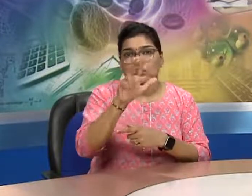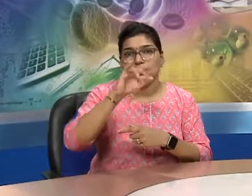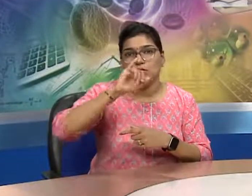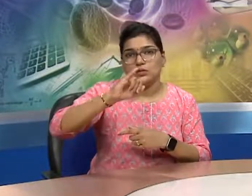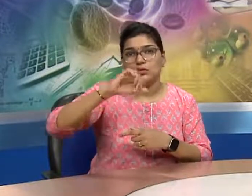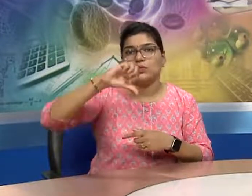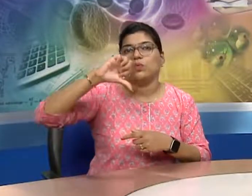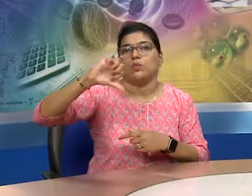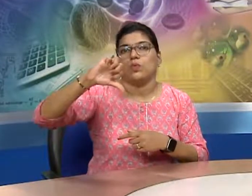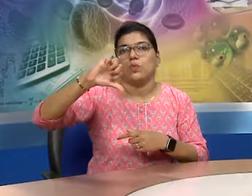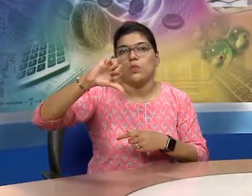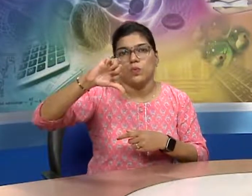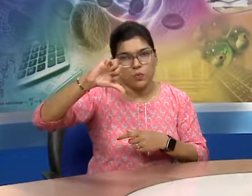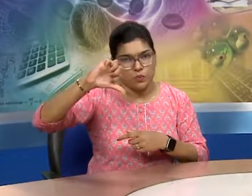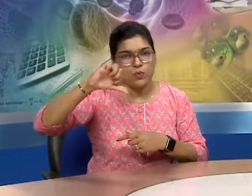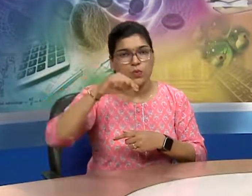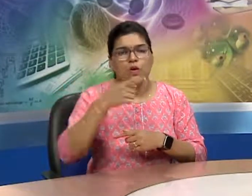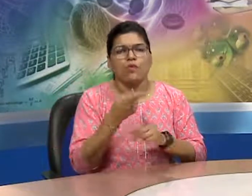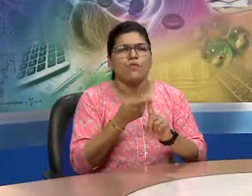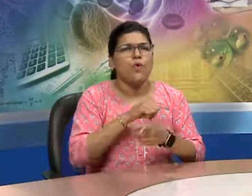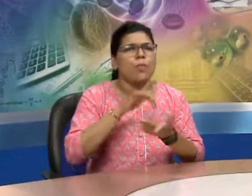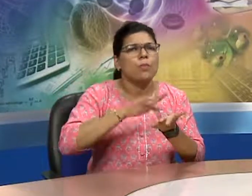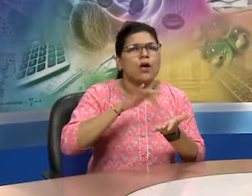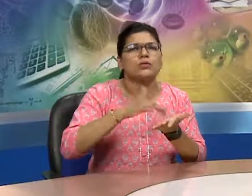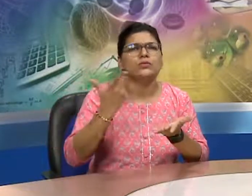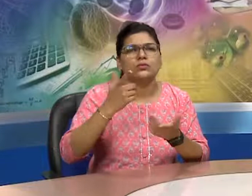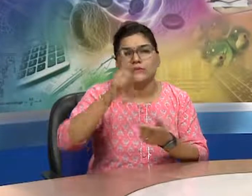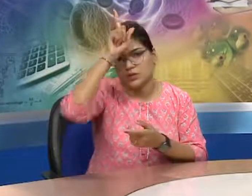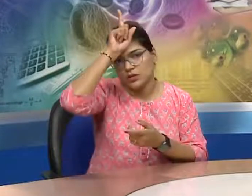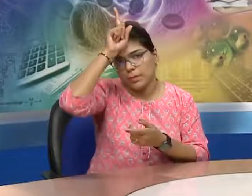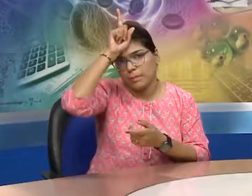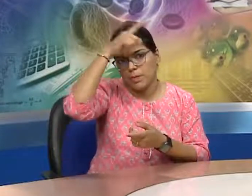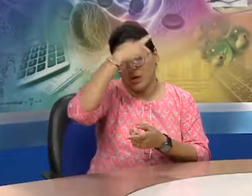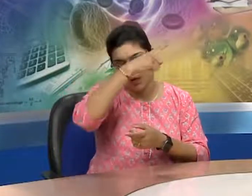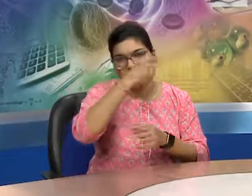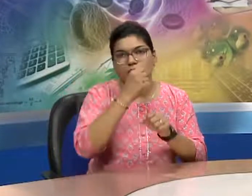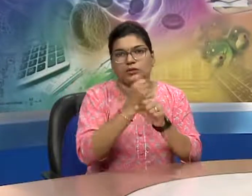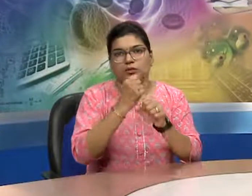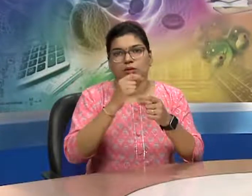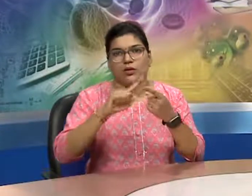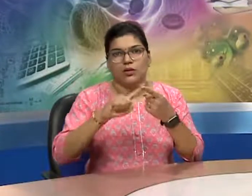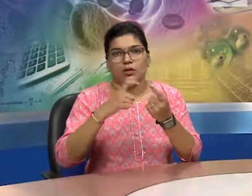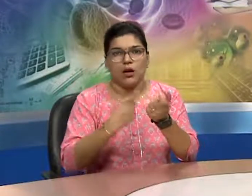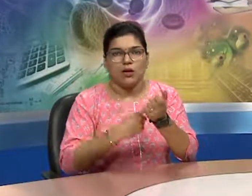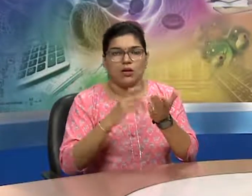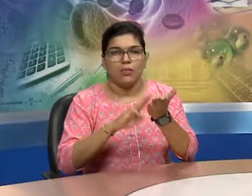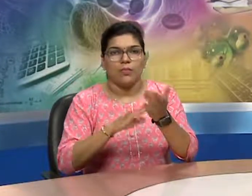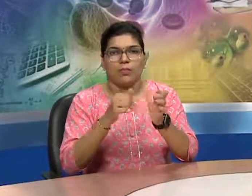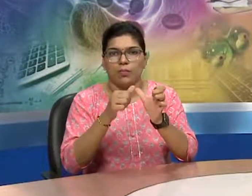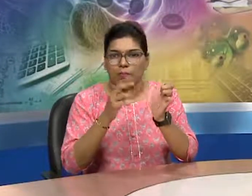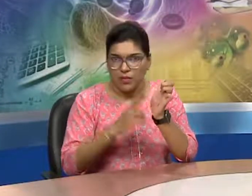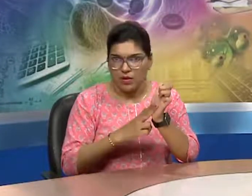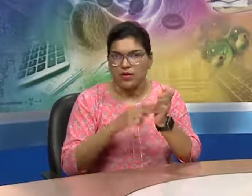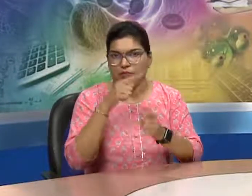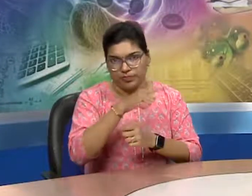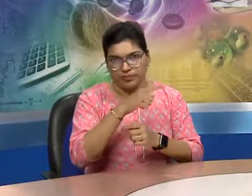which is shown on the screen also. And first time this word was used in the year